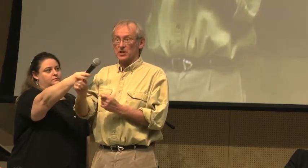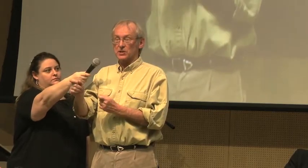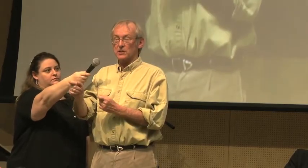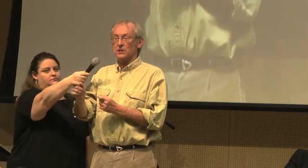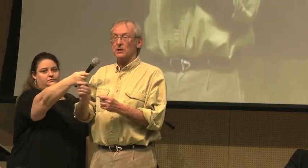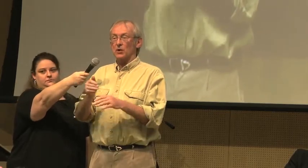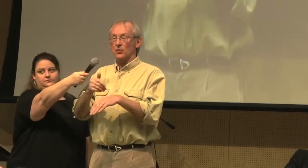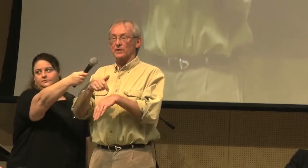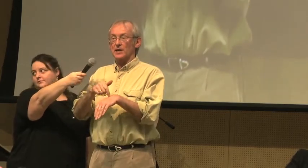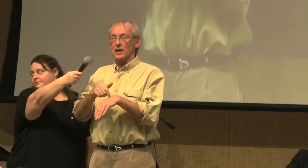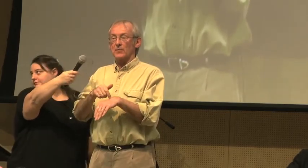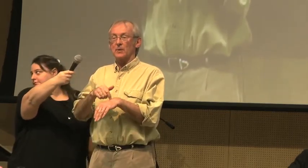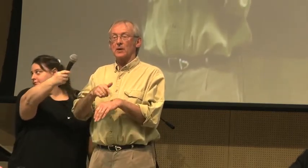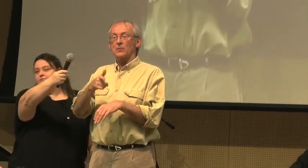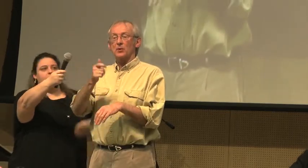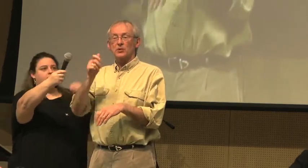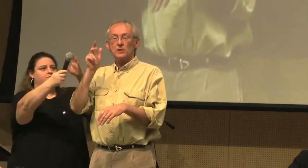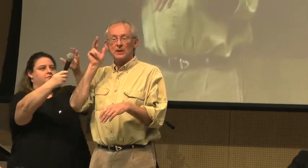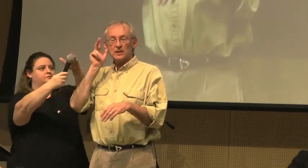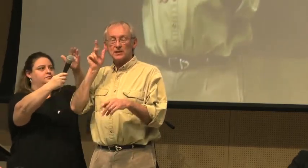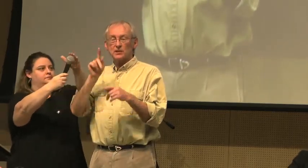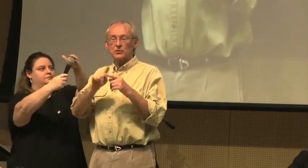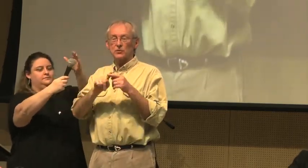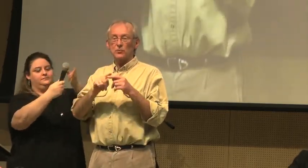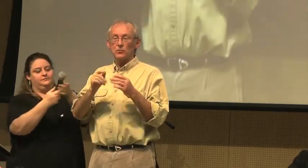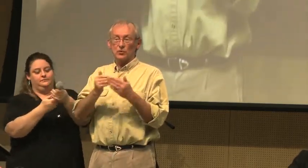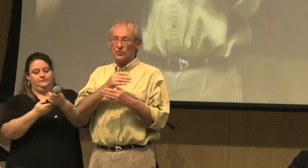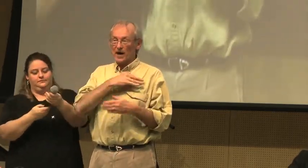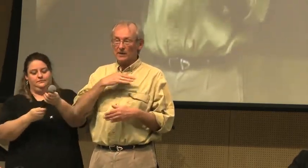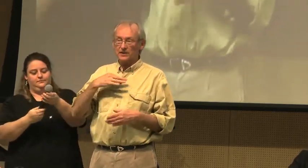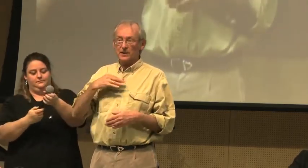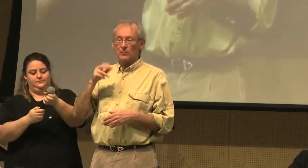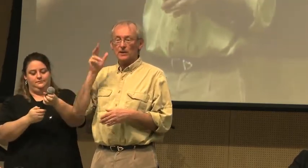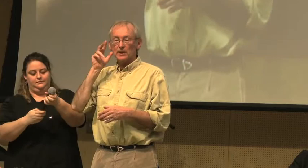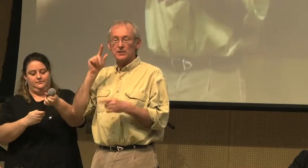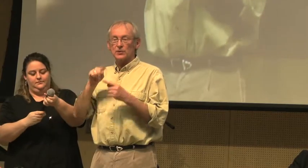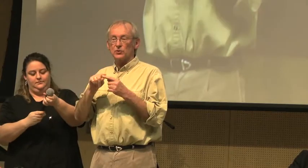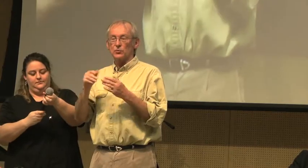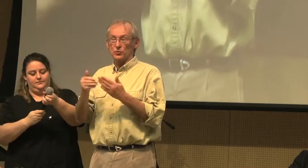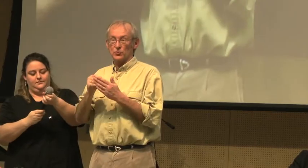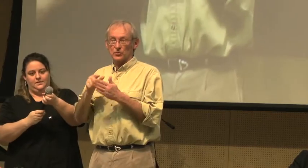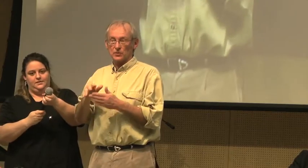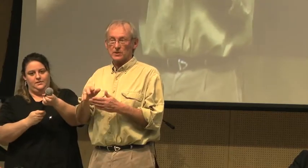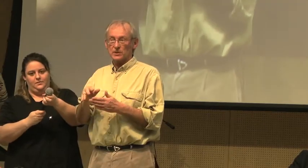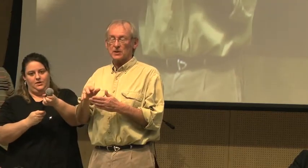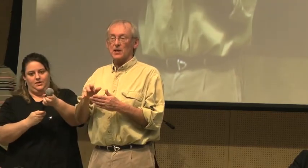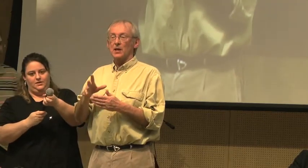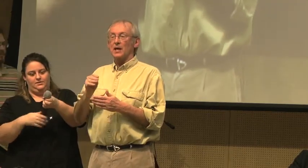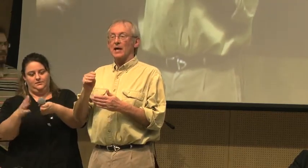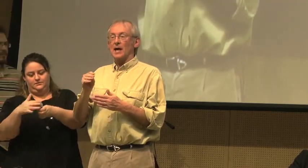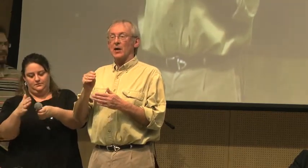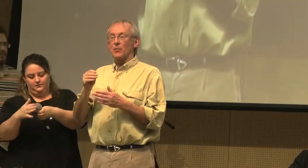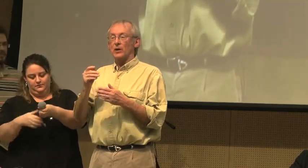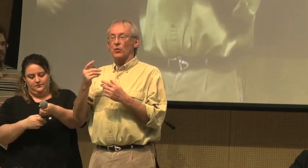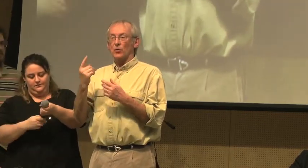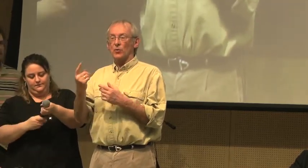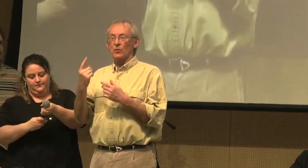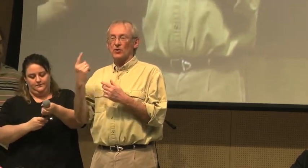changing all the time. Because we listen to new faculty, we listen to new students, and we're